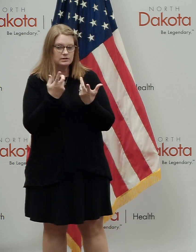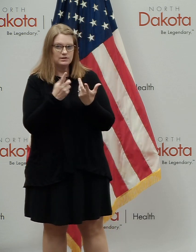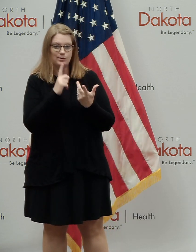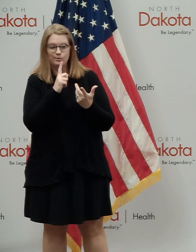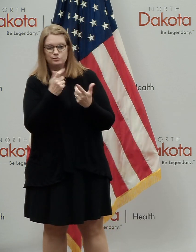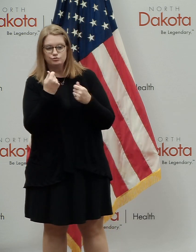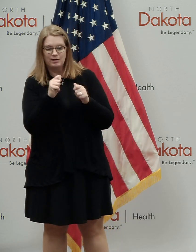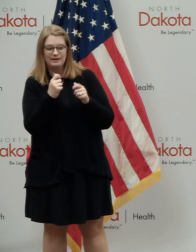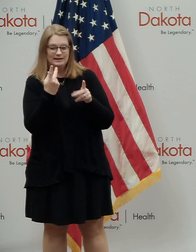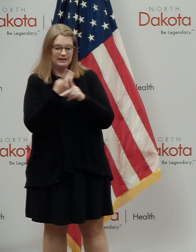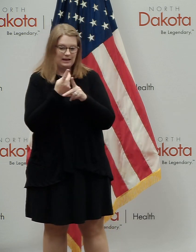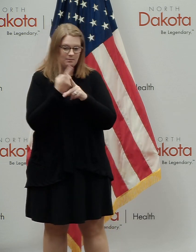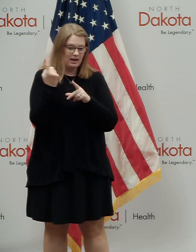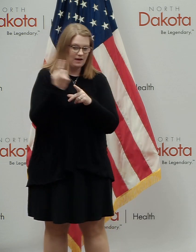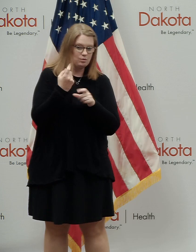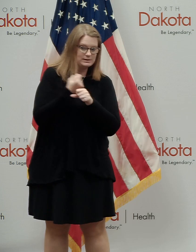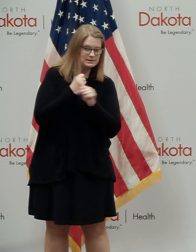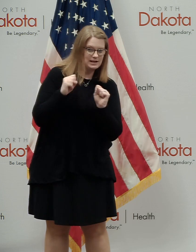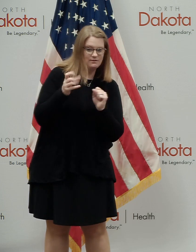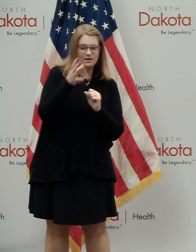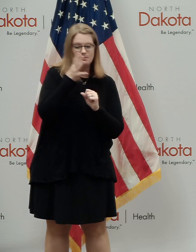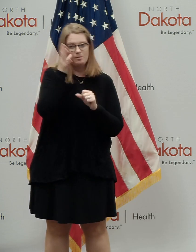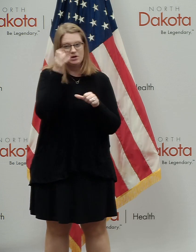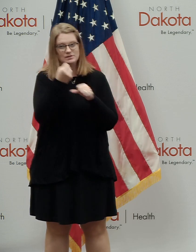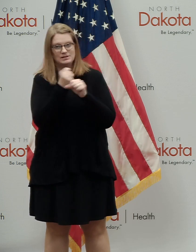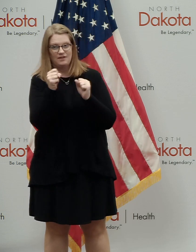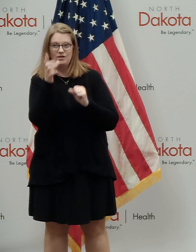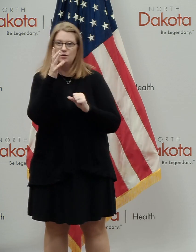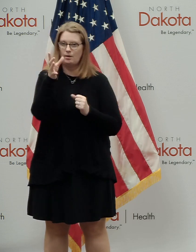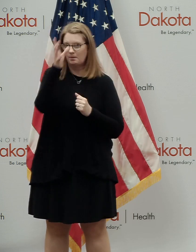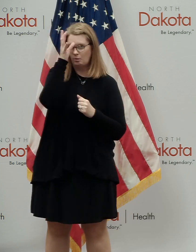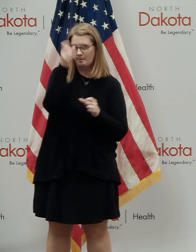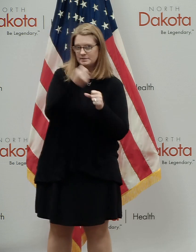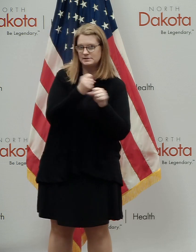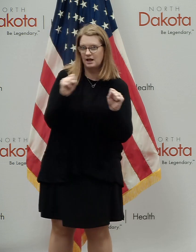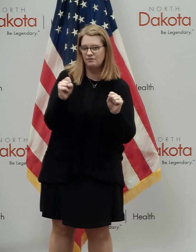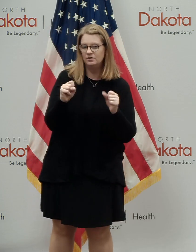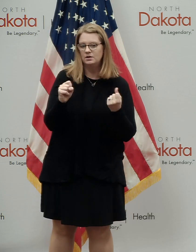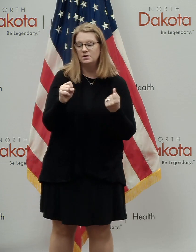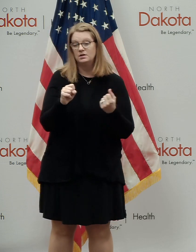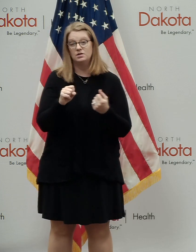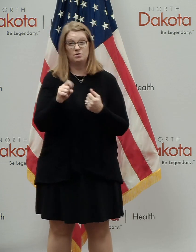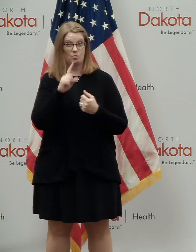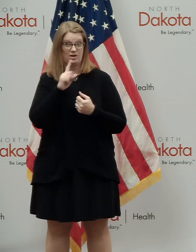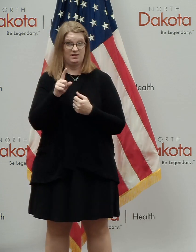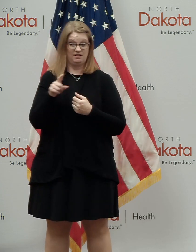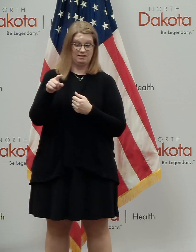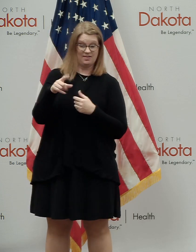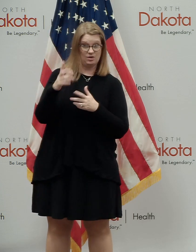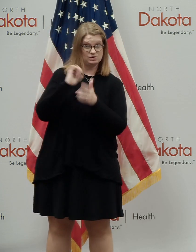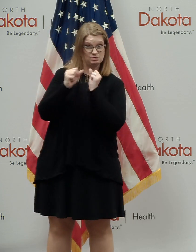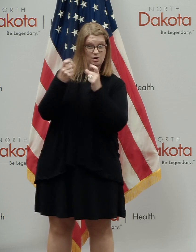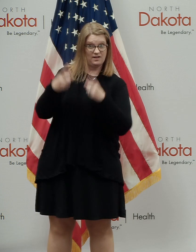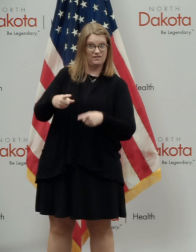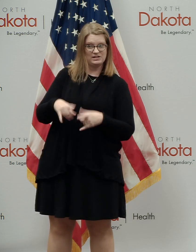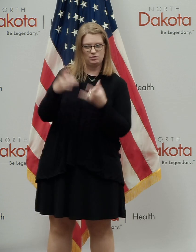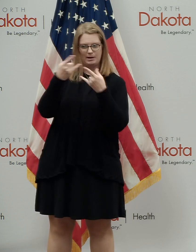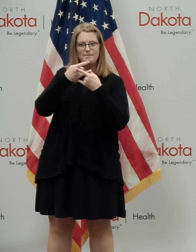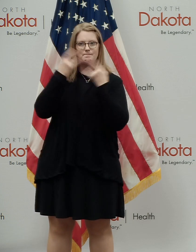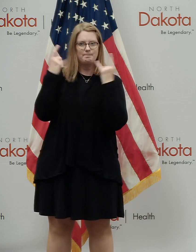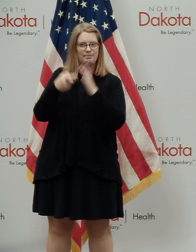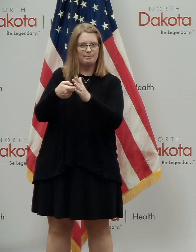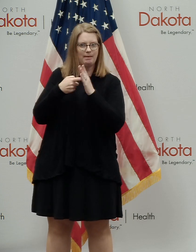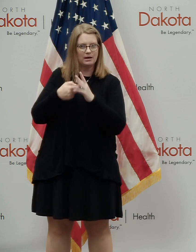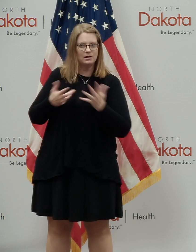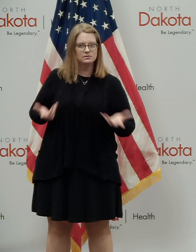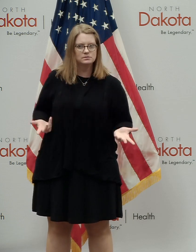on the field and their students safe and parents safe and grandparents safe could put in mask requirements at sporting events. There's a bunch of ways to manage it